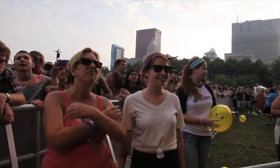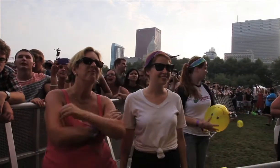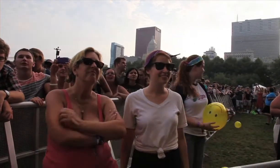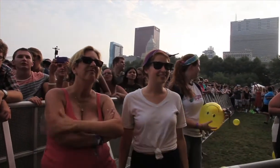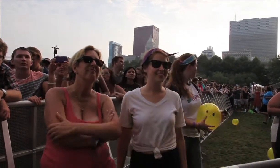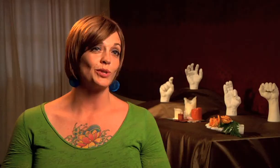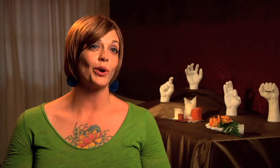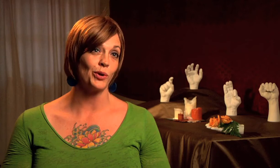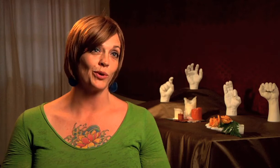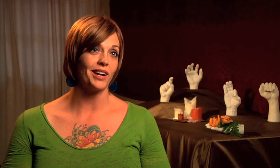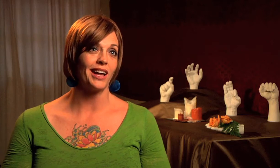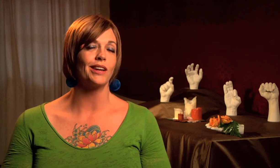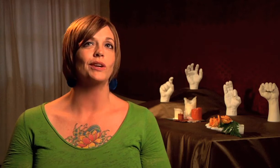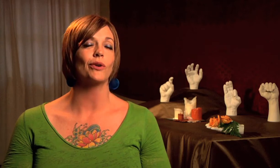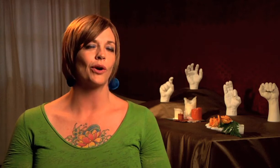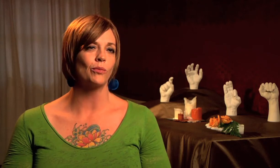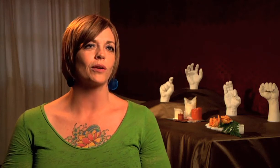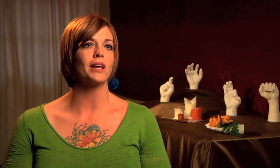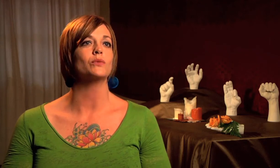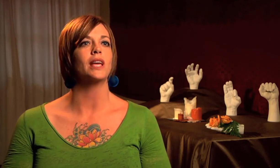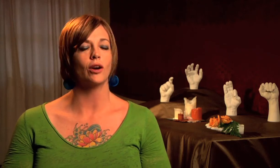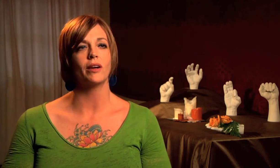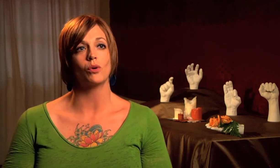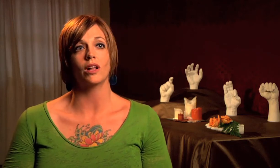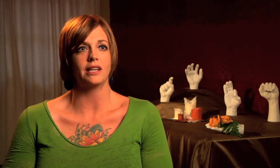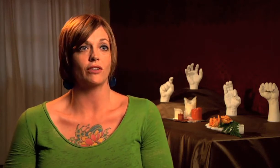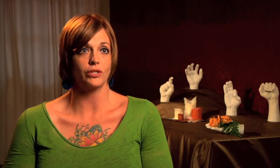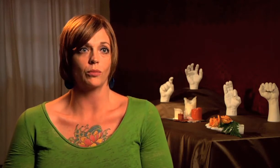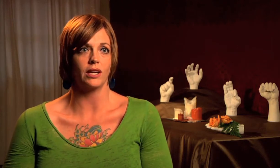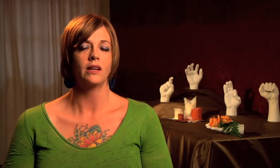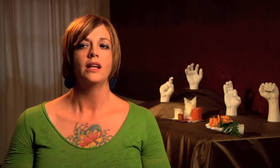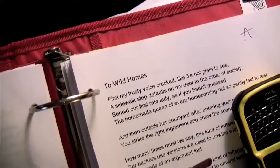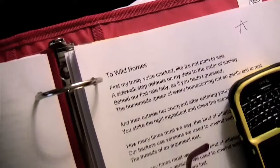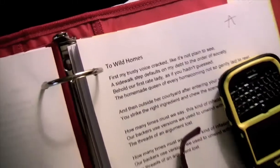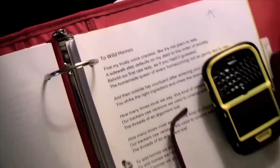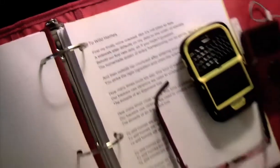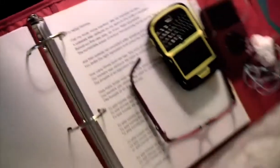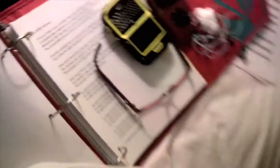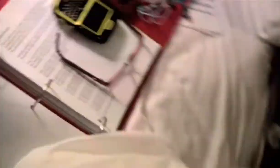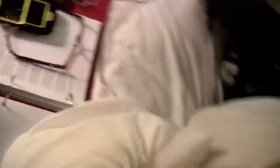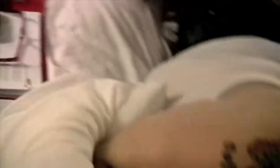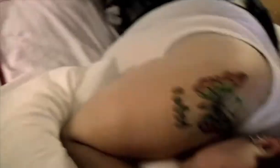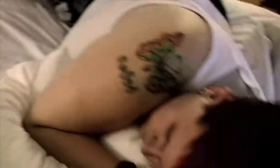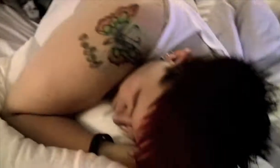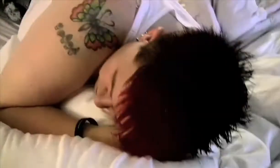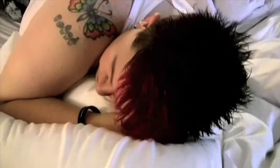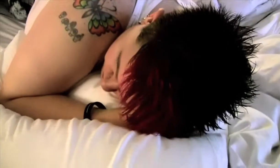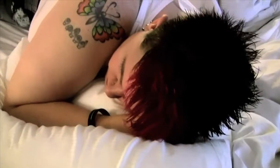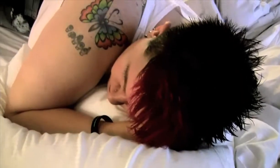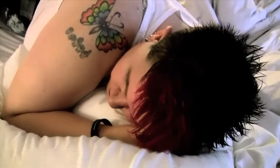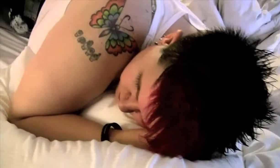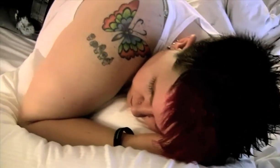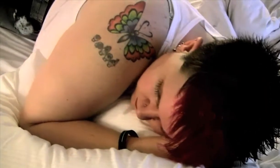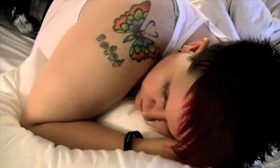We know the music because we do our homework and we do our homework because we care about the quality of our interpreting. I read their background to see where they're coming